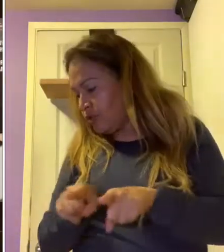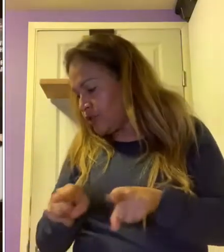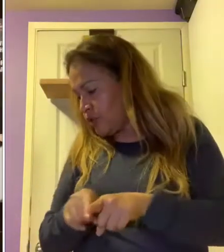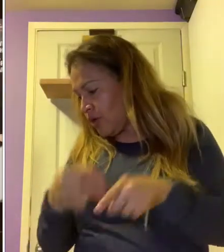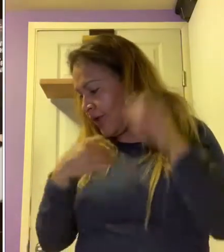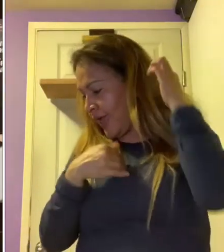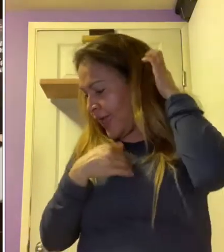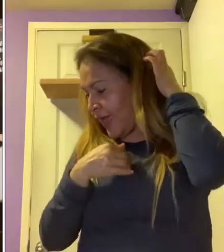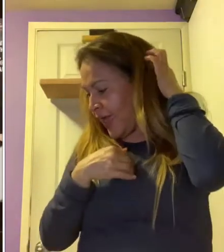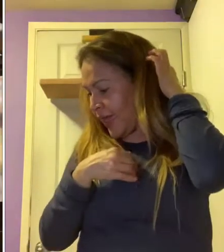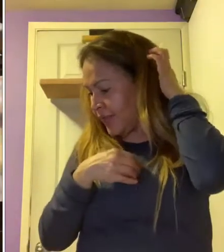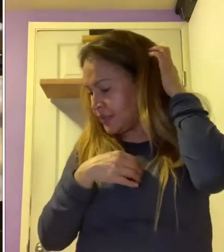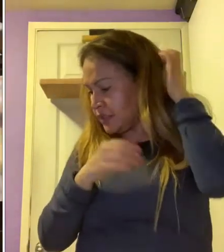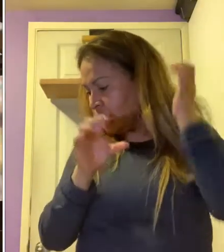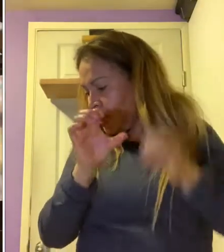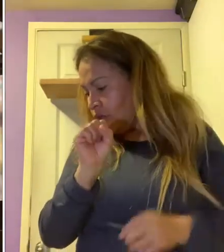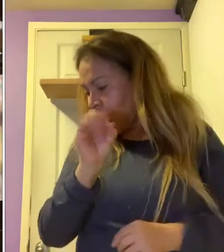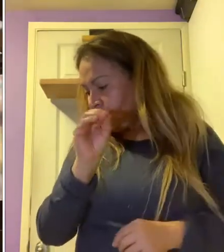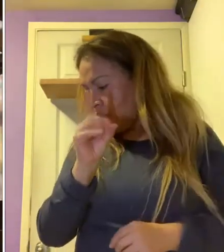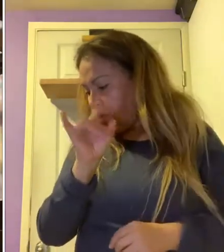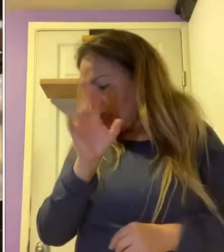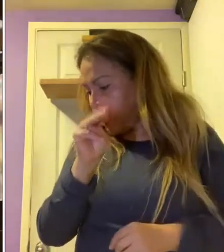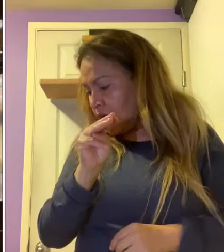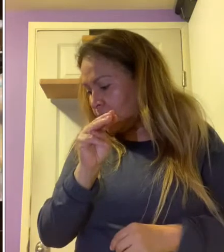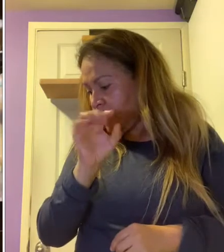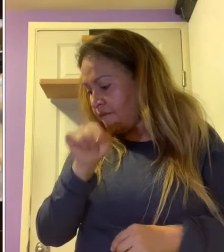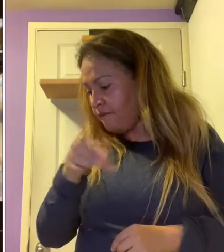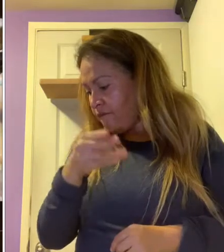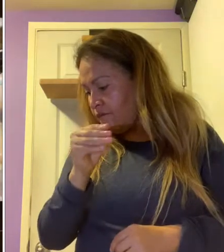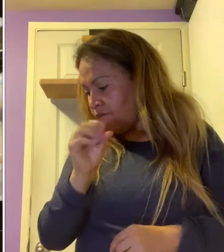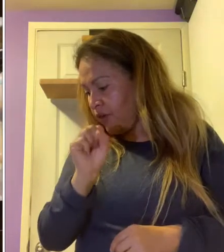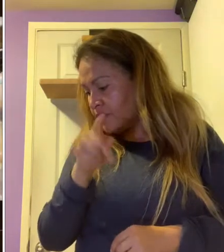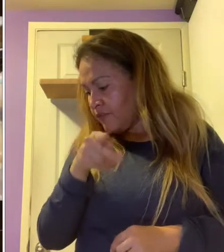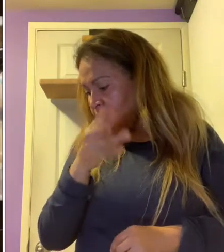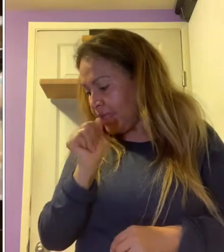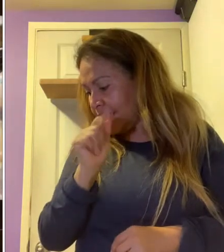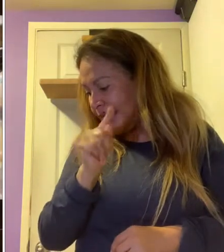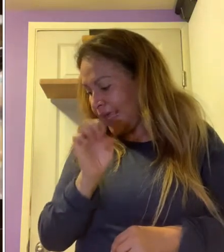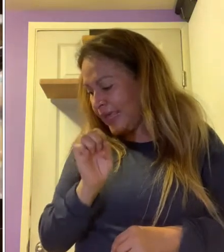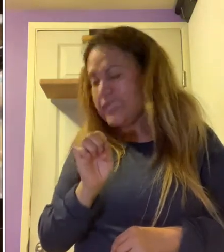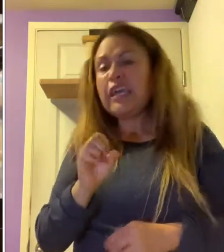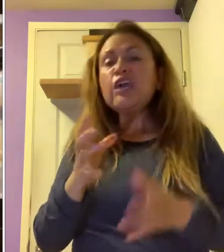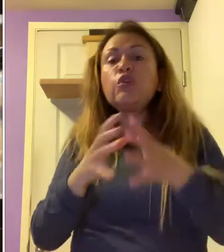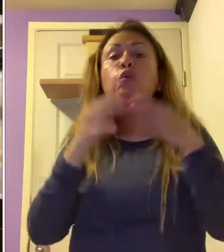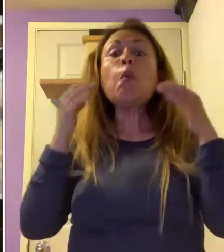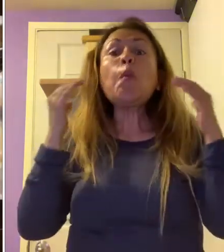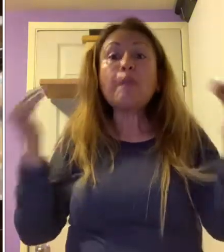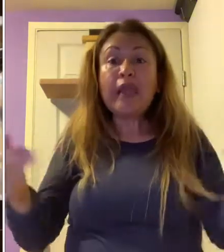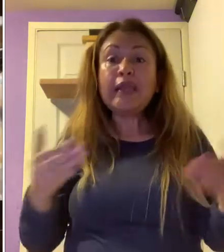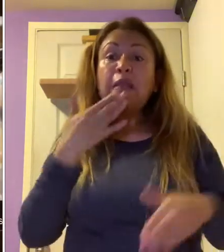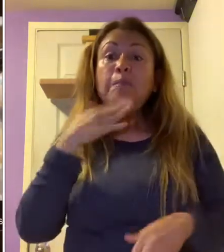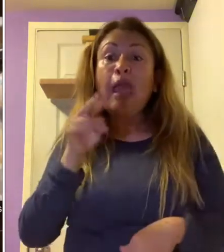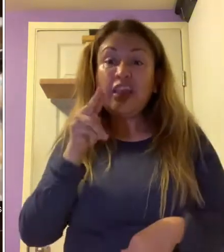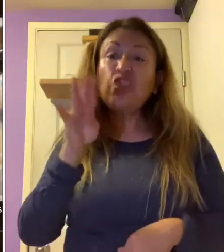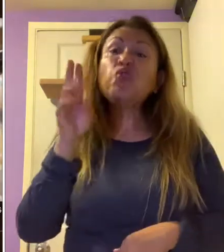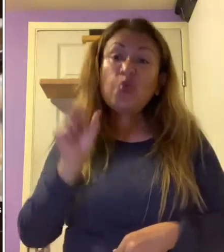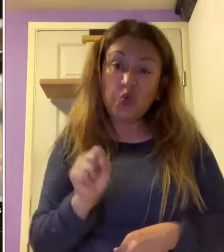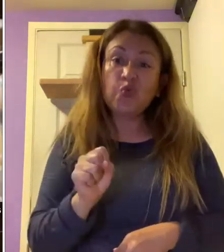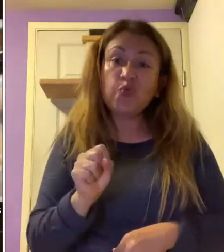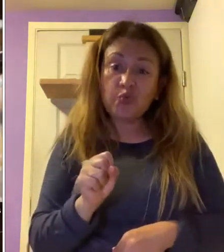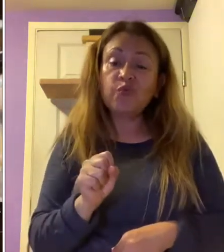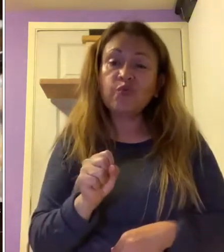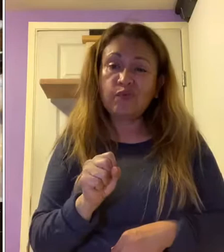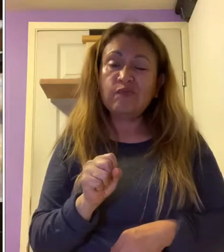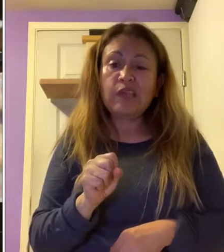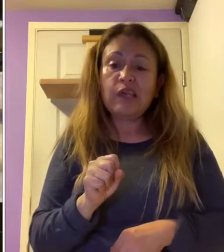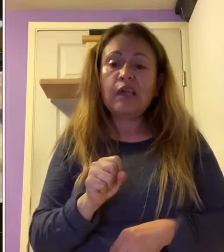phosphates, right? So the phosphates are not the kind of stuff you want to eat. You most commonly see them in lunch meat, but too many phosphates in your body is bad news. So this is like